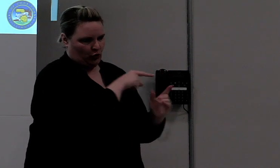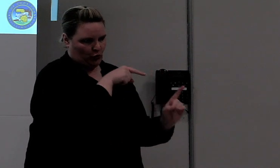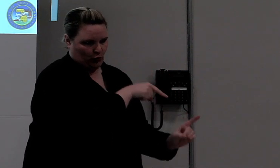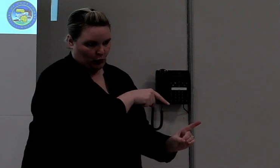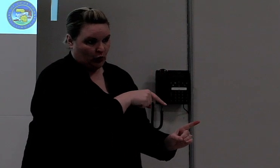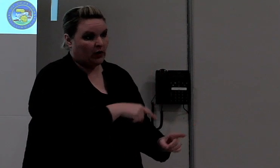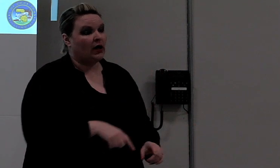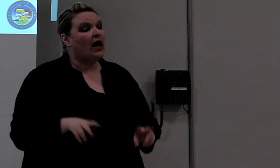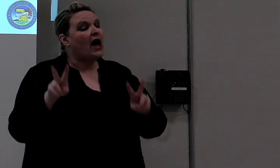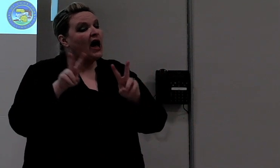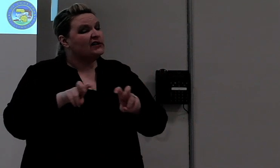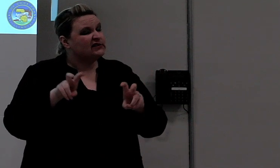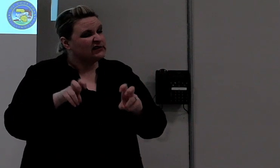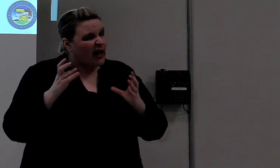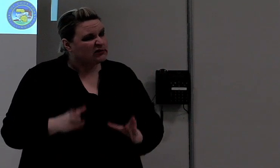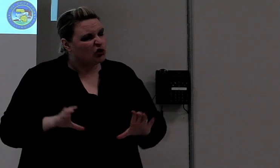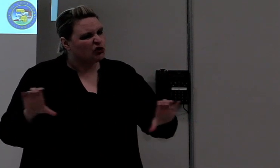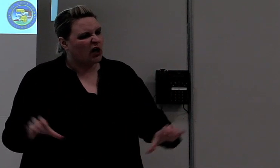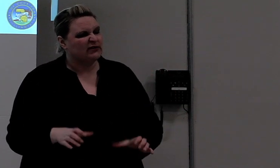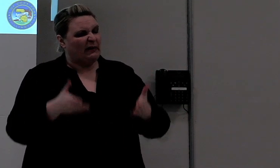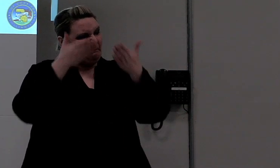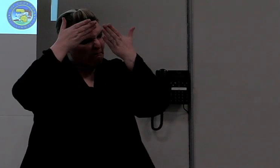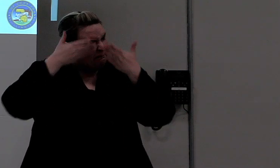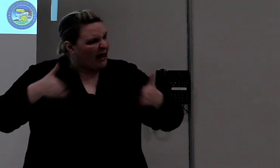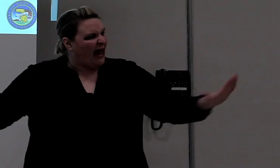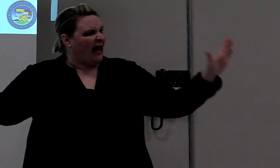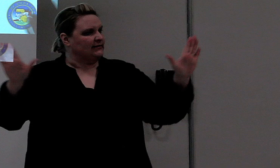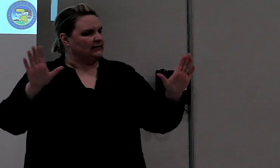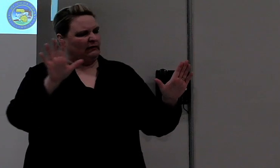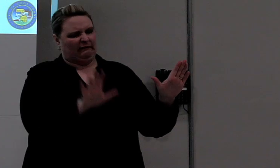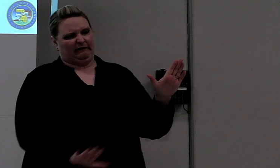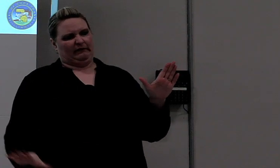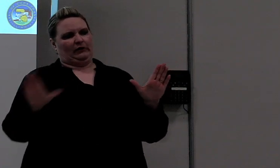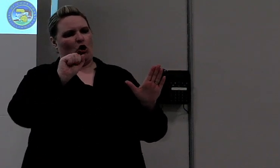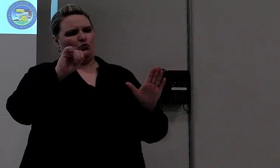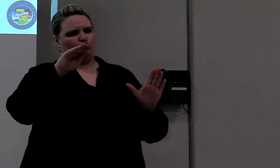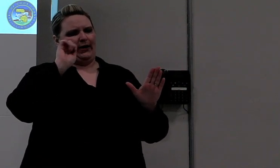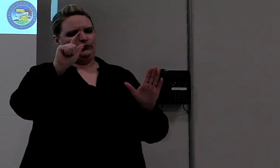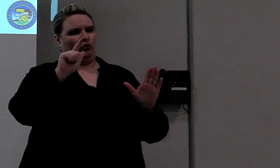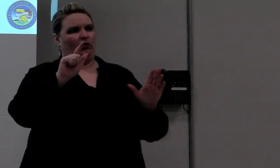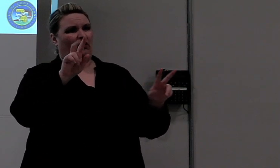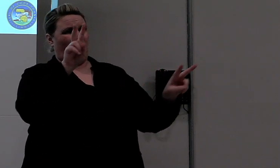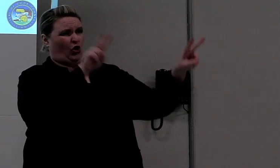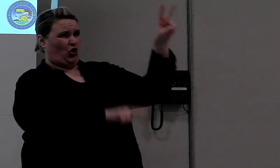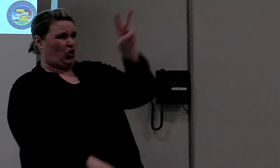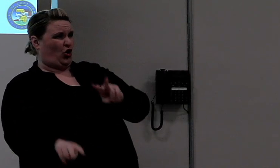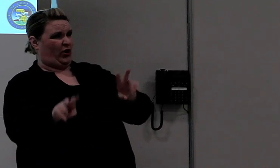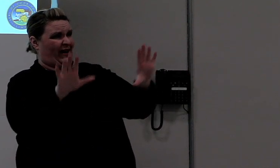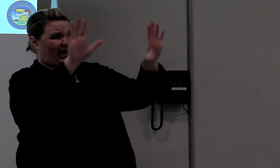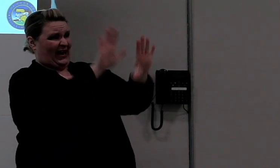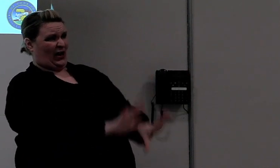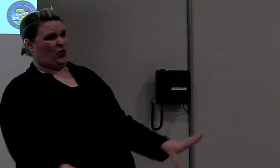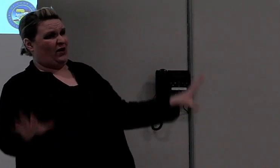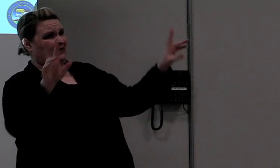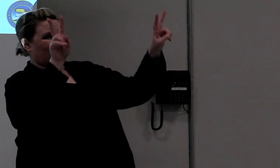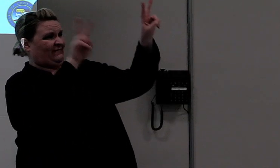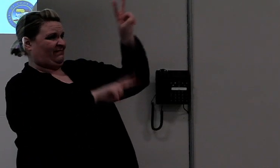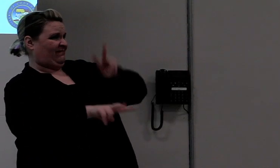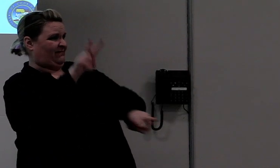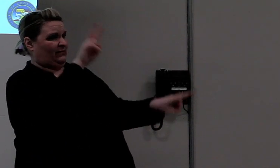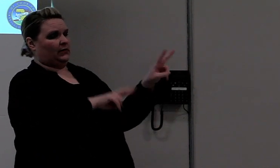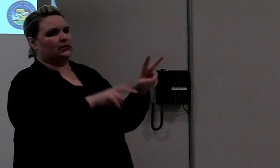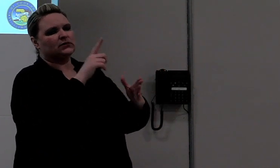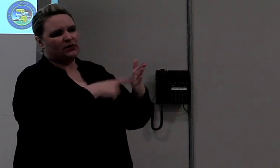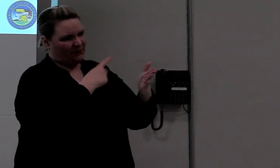The assessor does what's called a mass appraisal system, so they look at everything in large areas and they make some generalizations, and that's where some of the